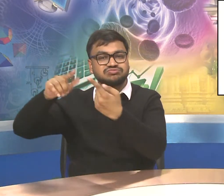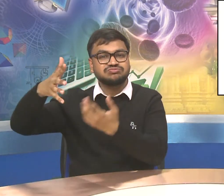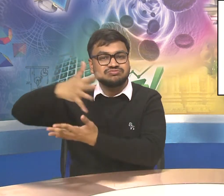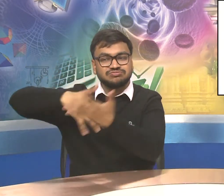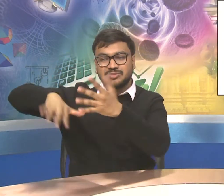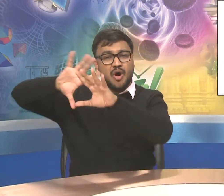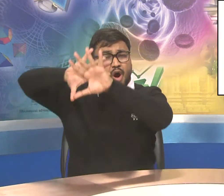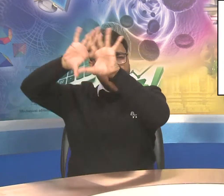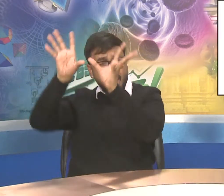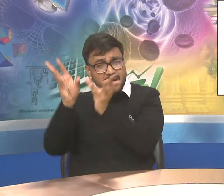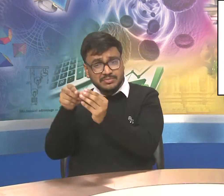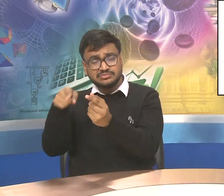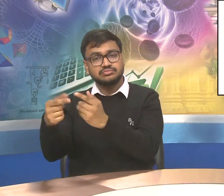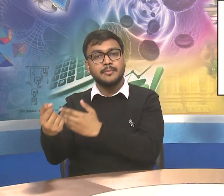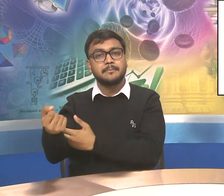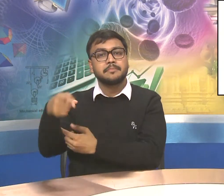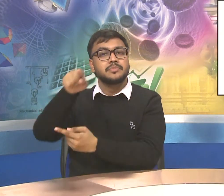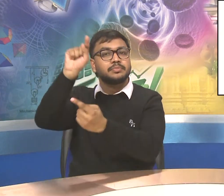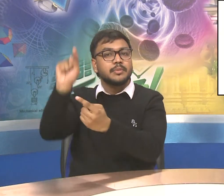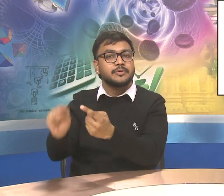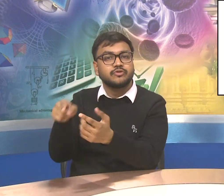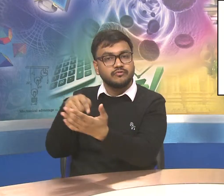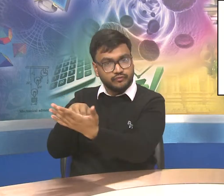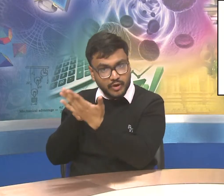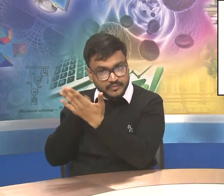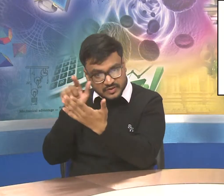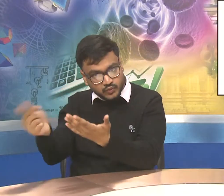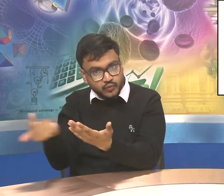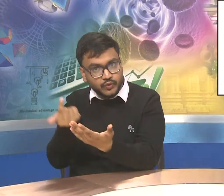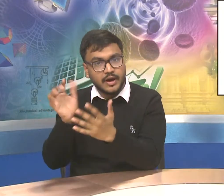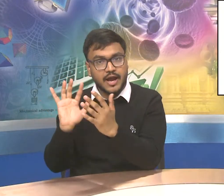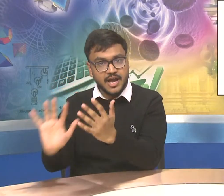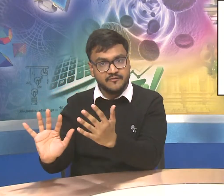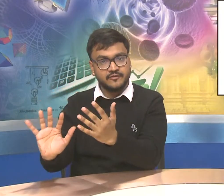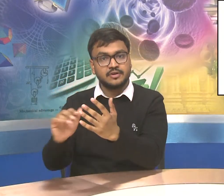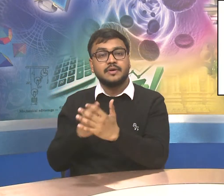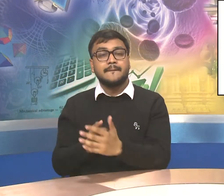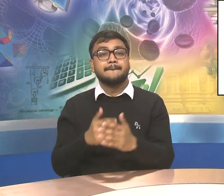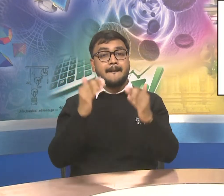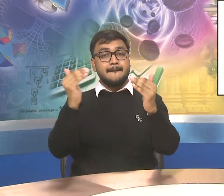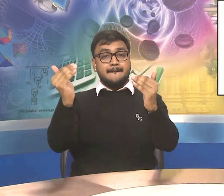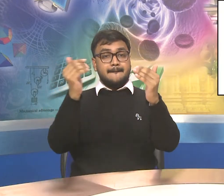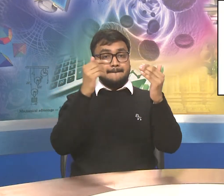information service is less concerned with the instructing users.